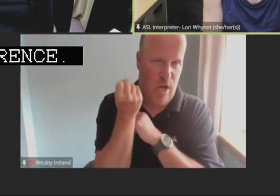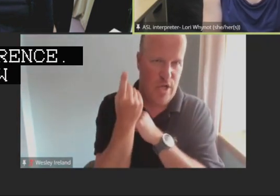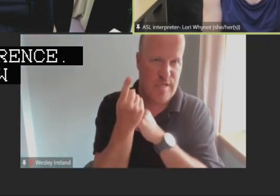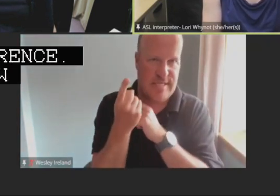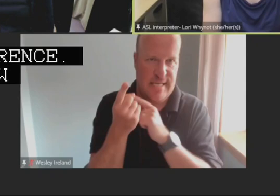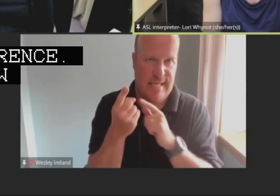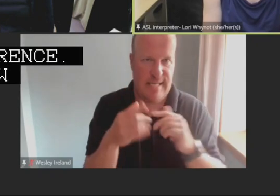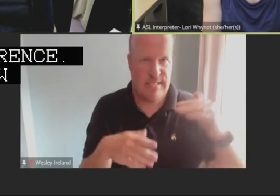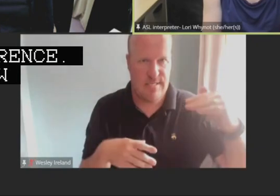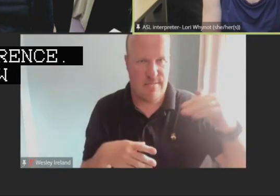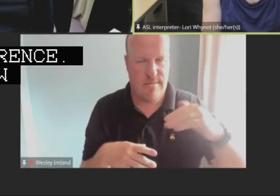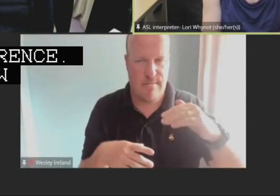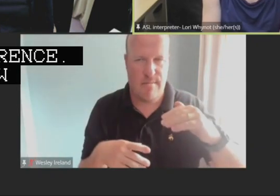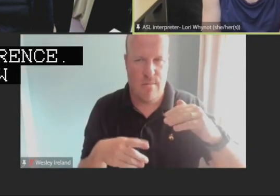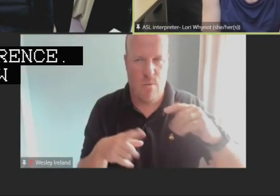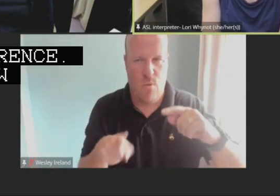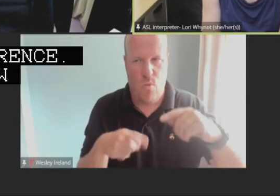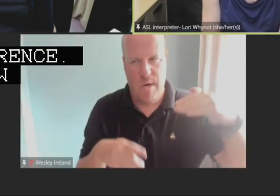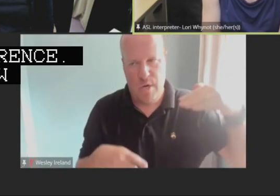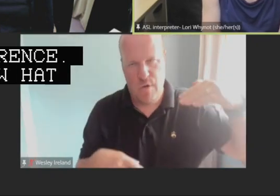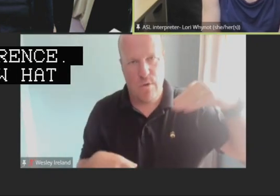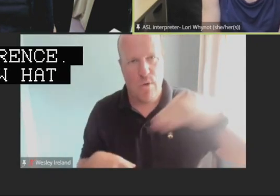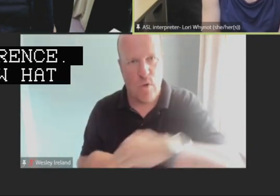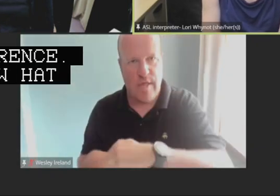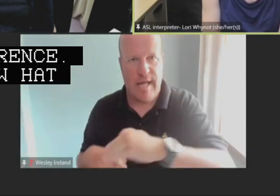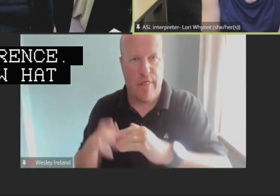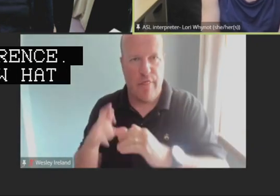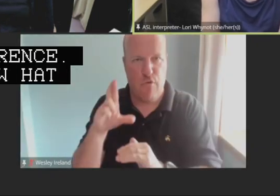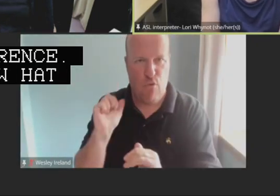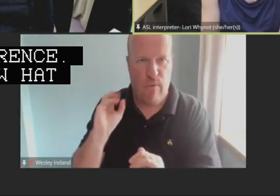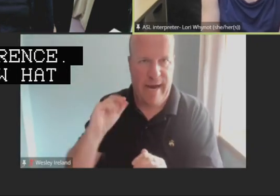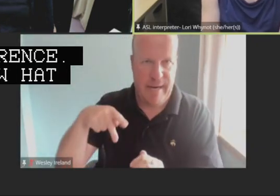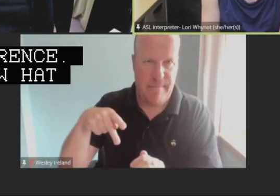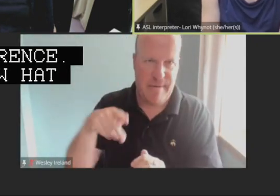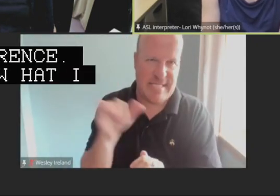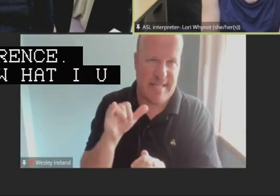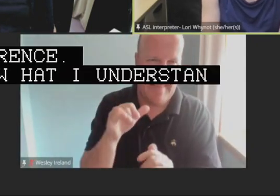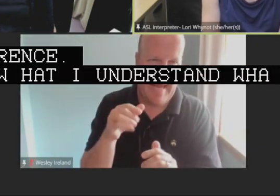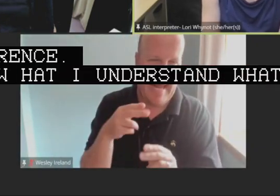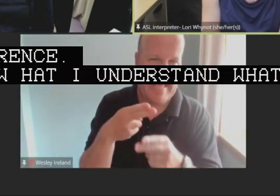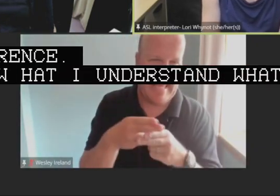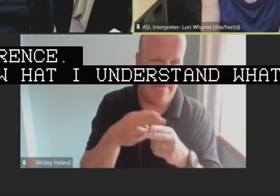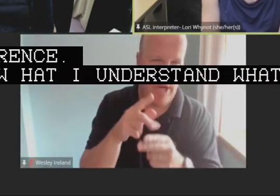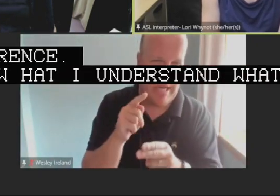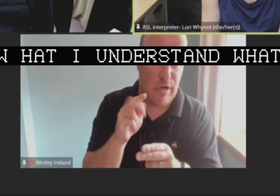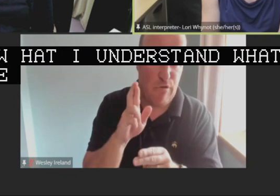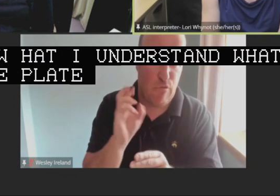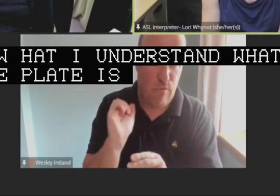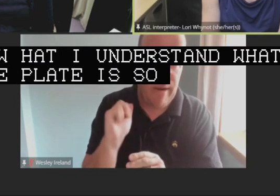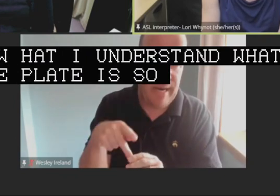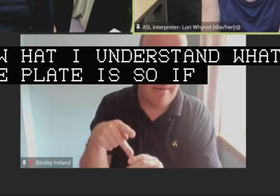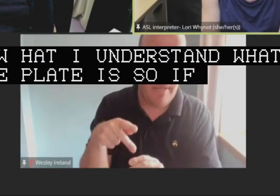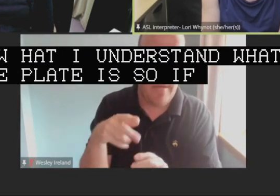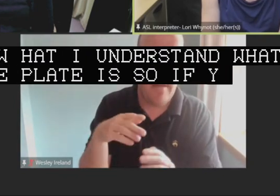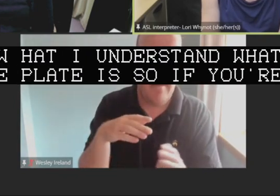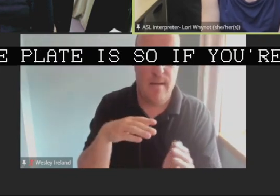they're requesting a bridge plate, and I know we sort of understand what a bridge plate is. So if you're trying to get down a ramp, for